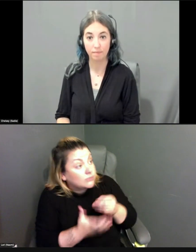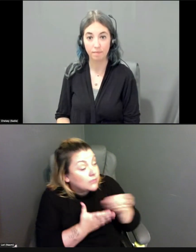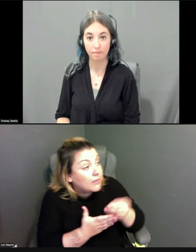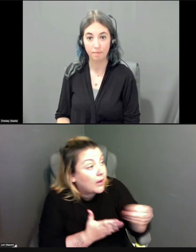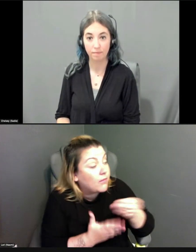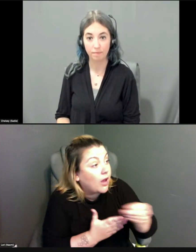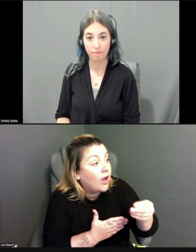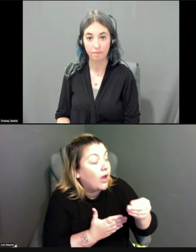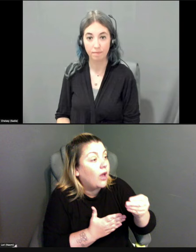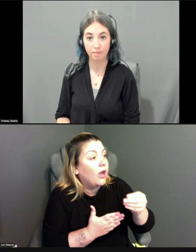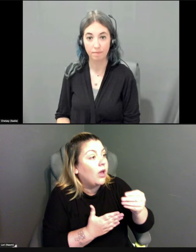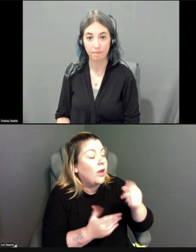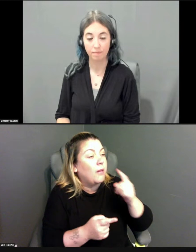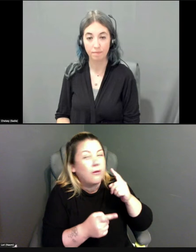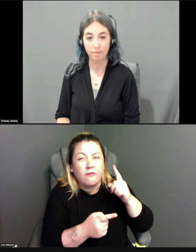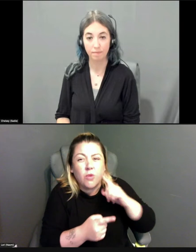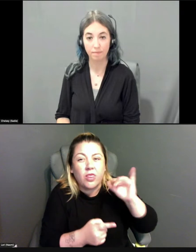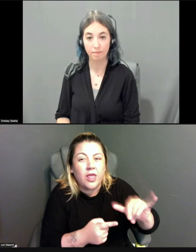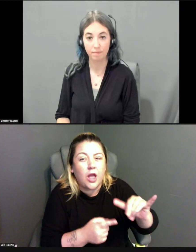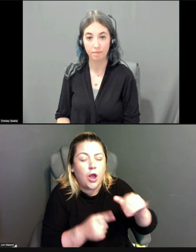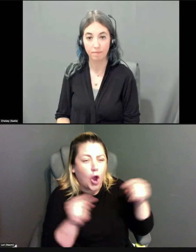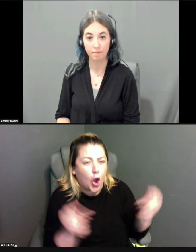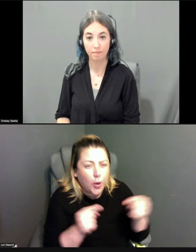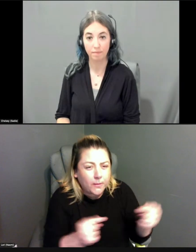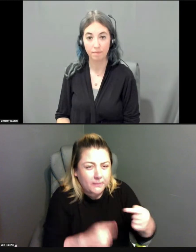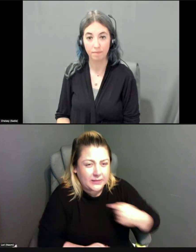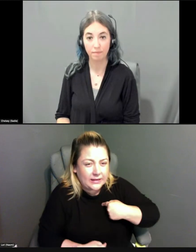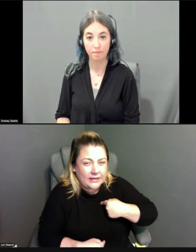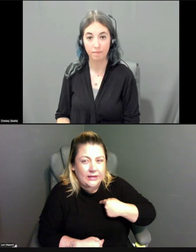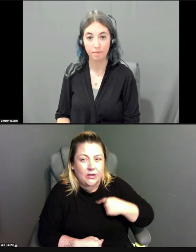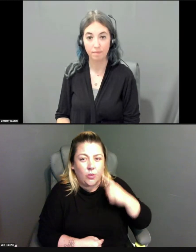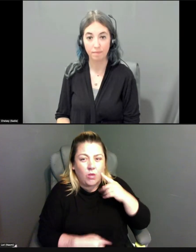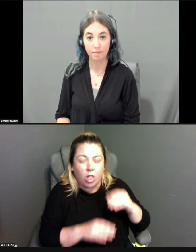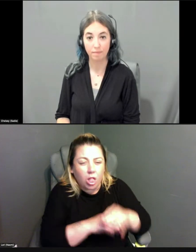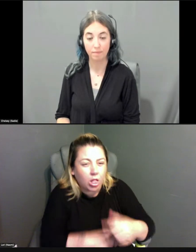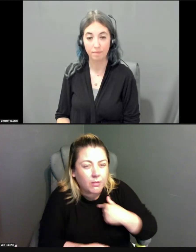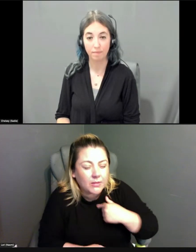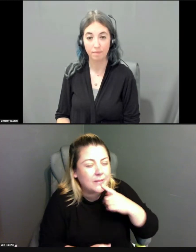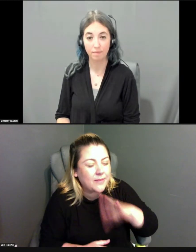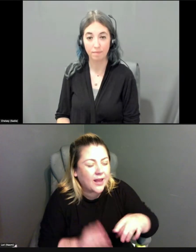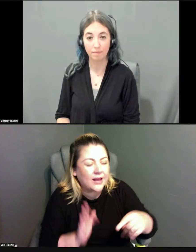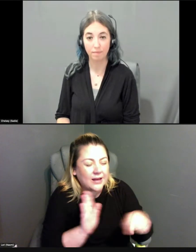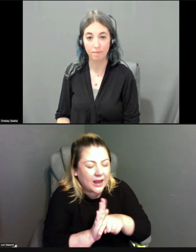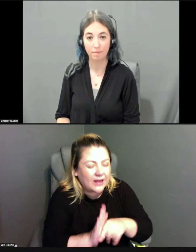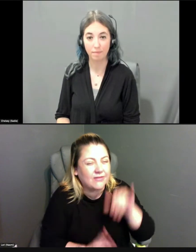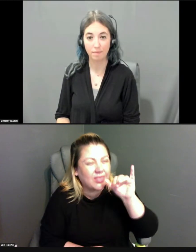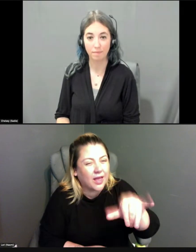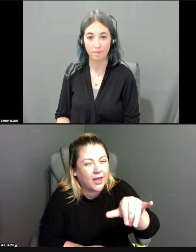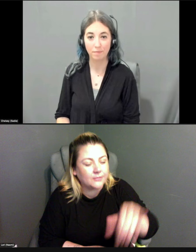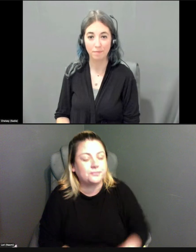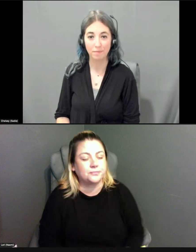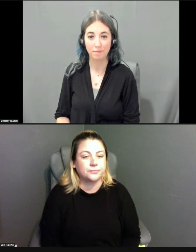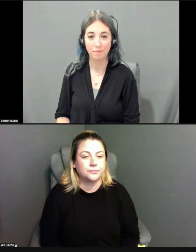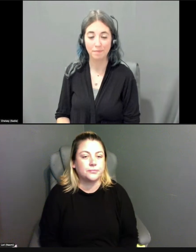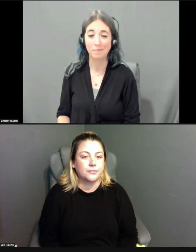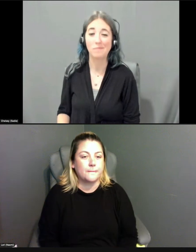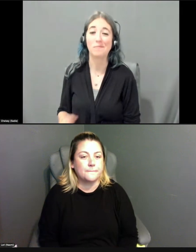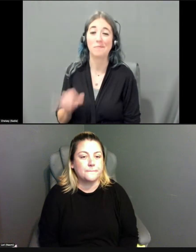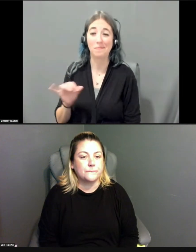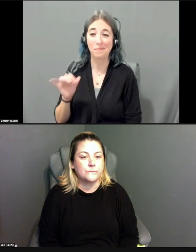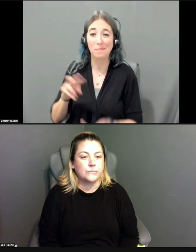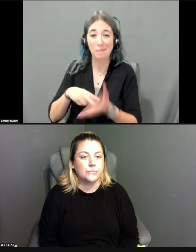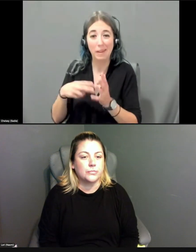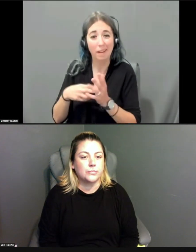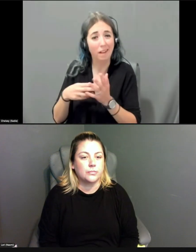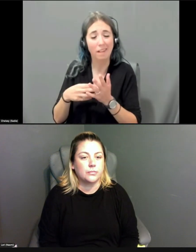ineffective. So basically, like, every mainstream diet program, product, etc.,